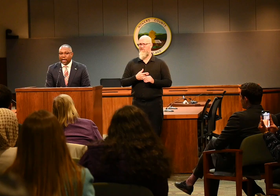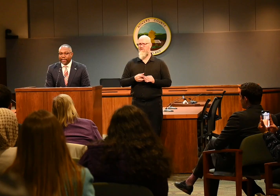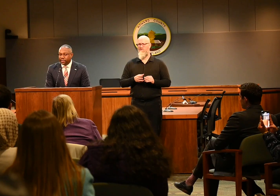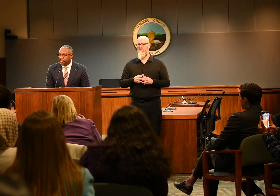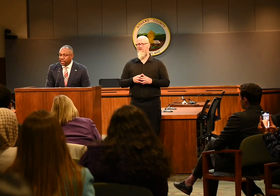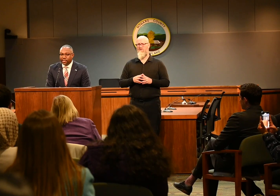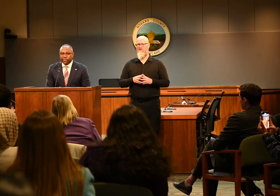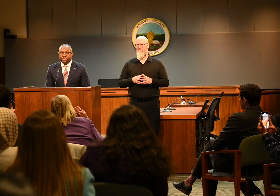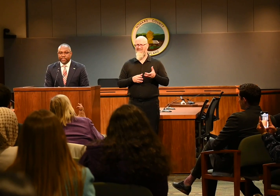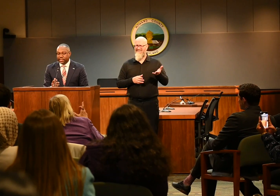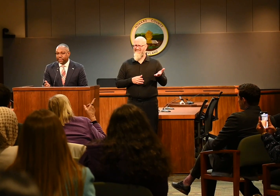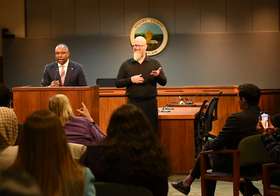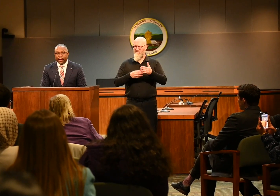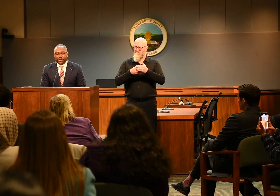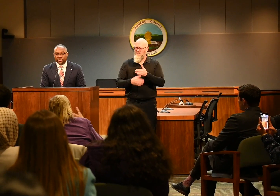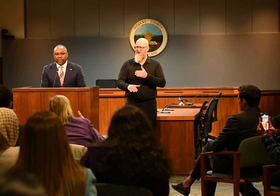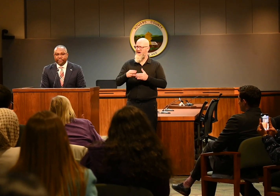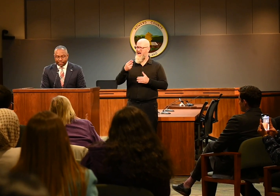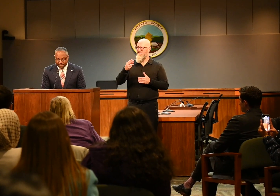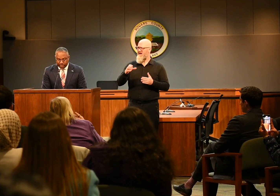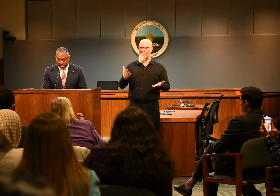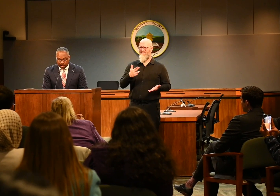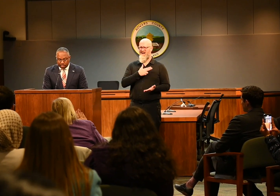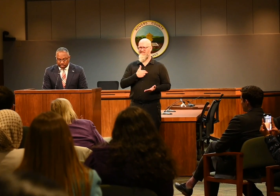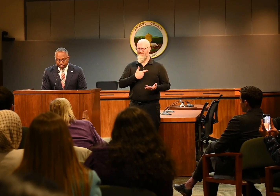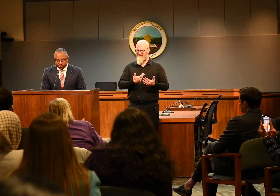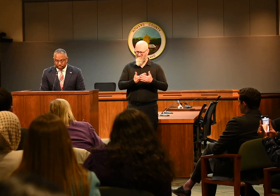He was born at Howard County General Hospital. He's lived in Howard County his whole life.